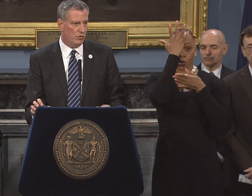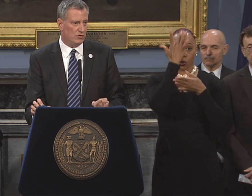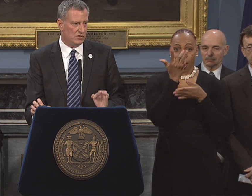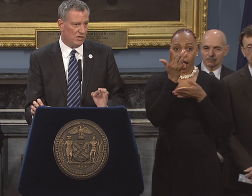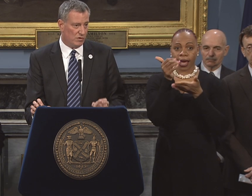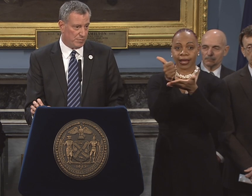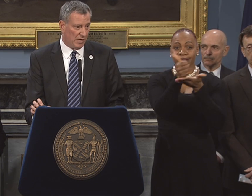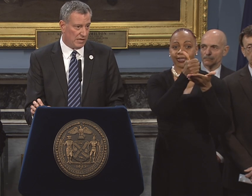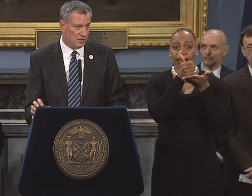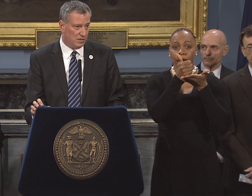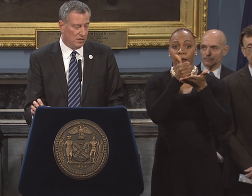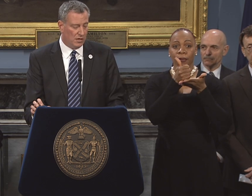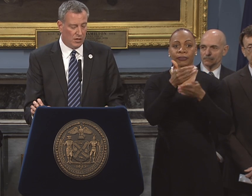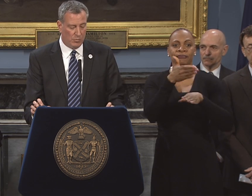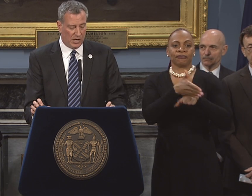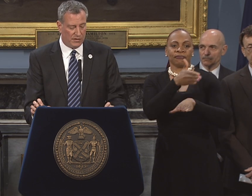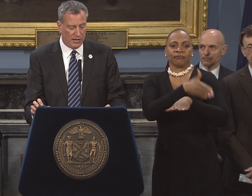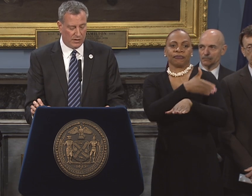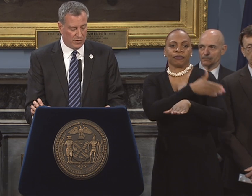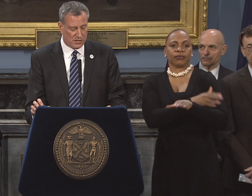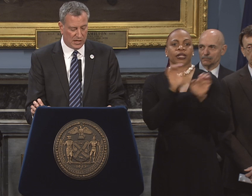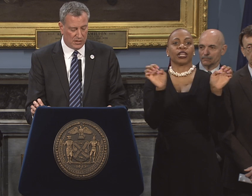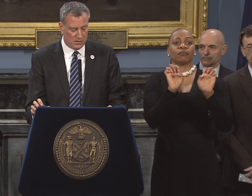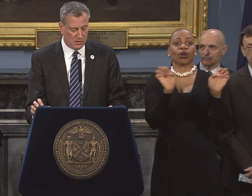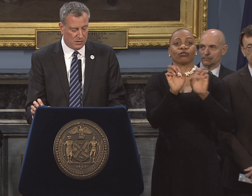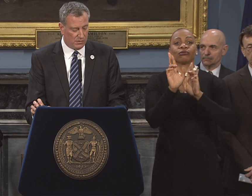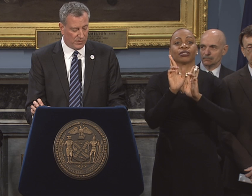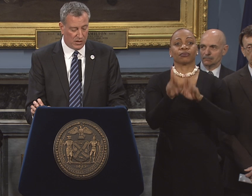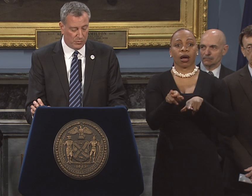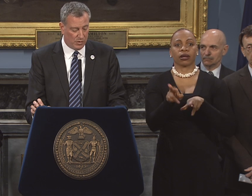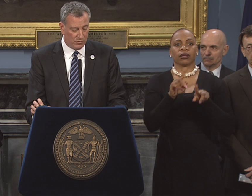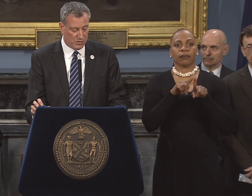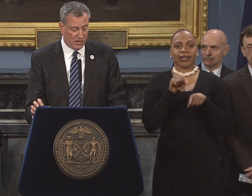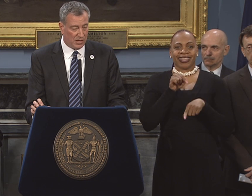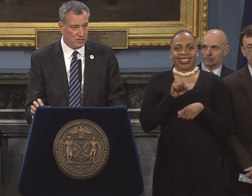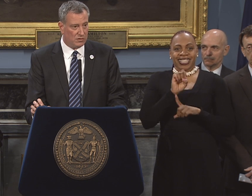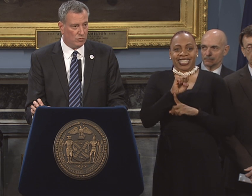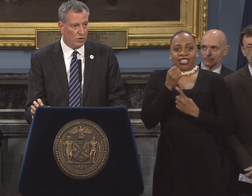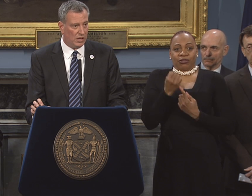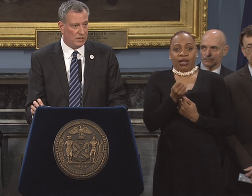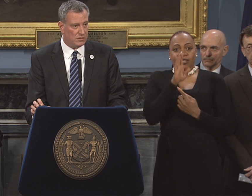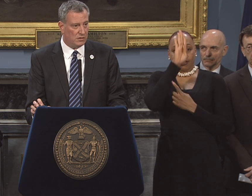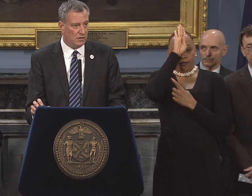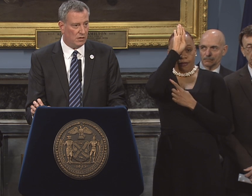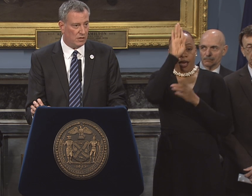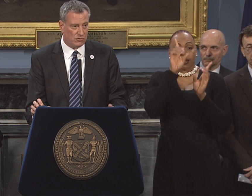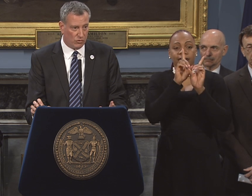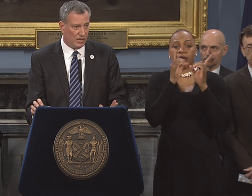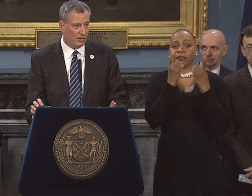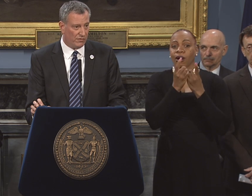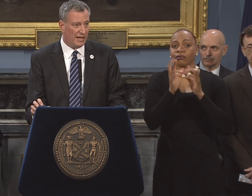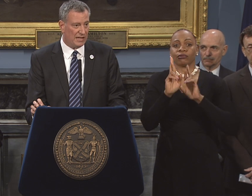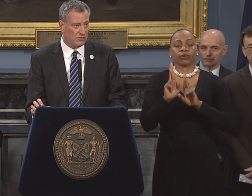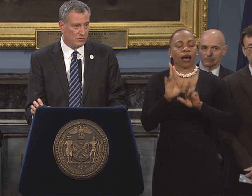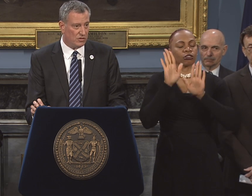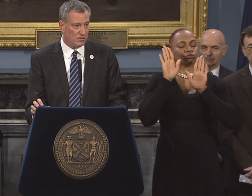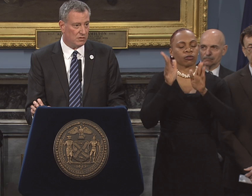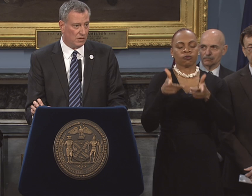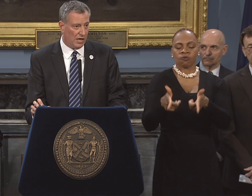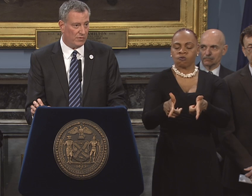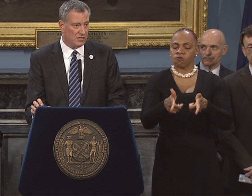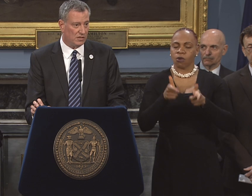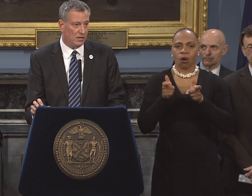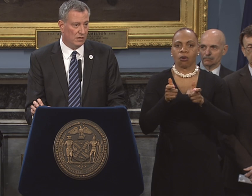improve the emergency response. But I think in this case, the fire department response was extraordinarily fast. It was